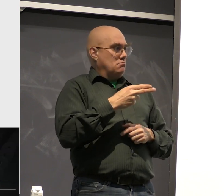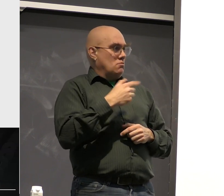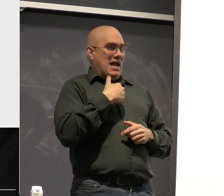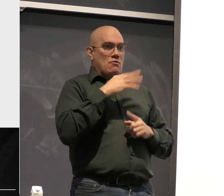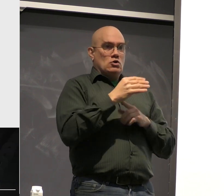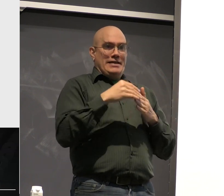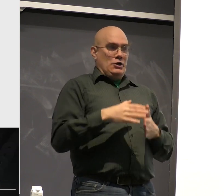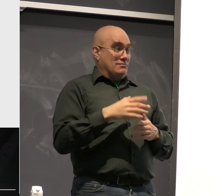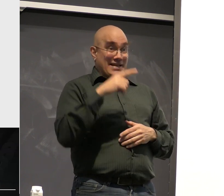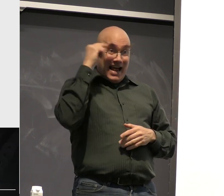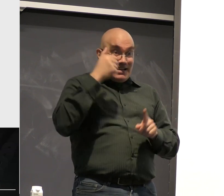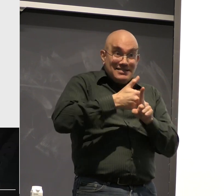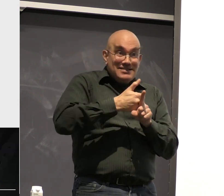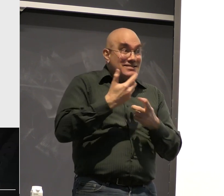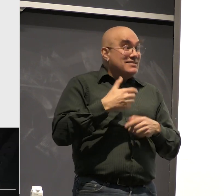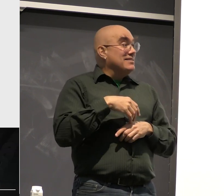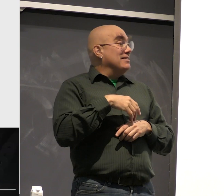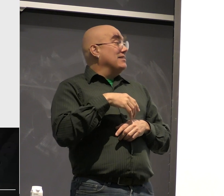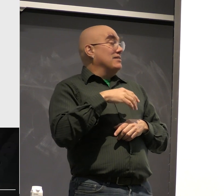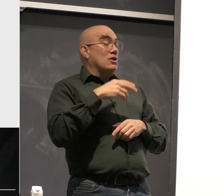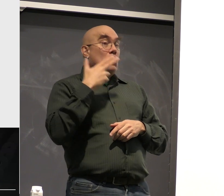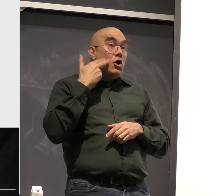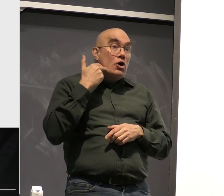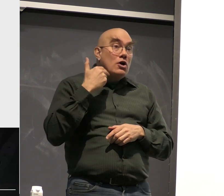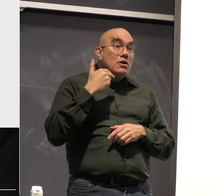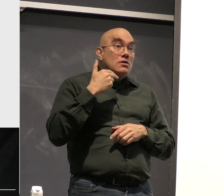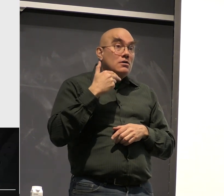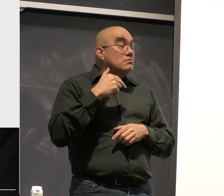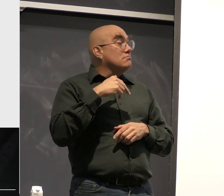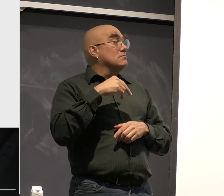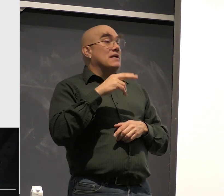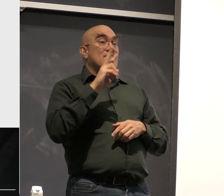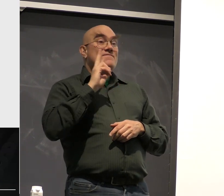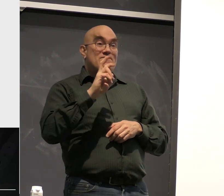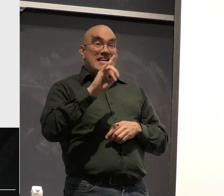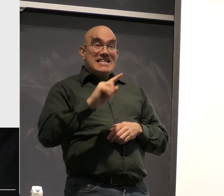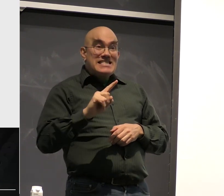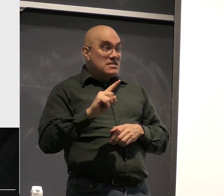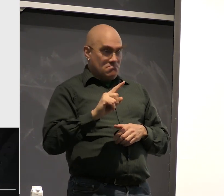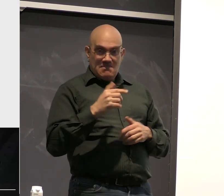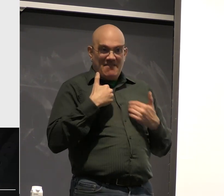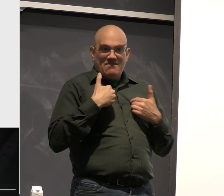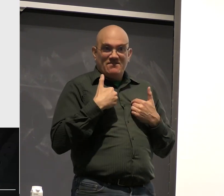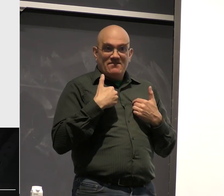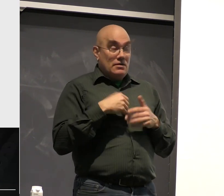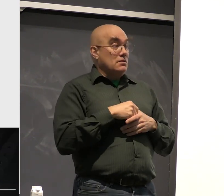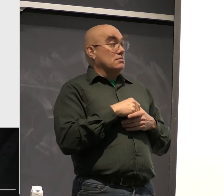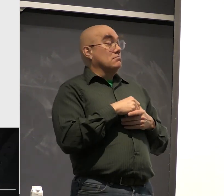history. We have cultural leaders, Calvin University, Laurent Claire, George Vagans, right? We have those people.